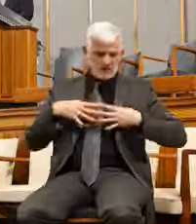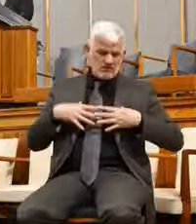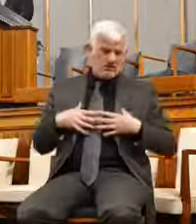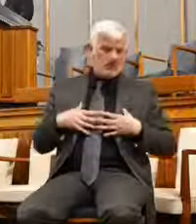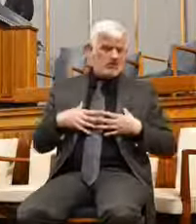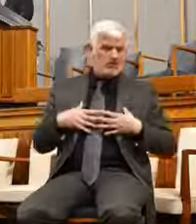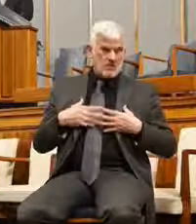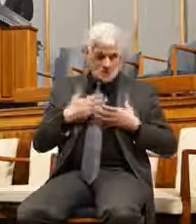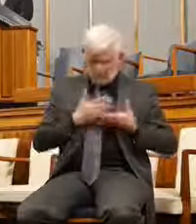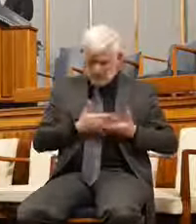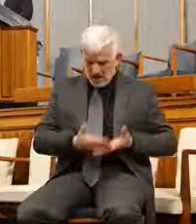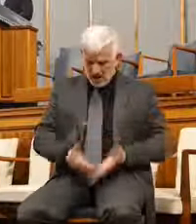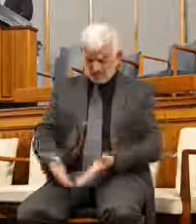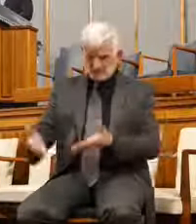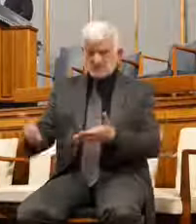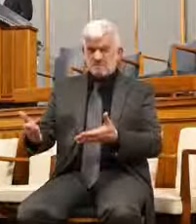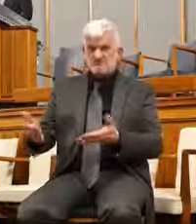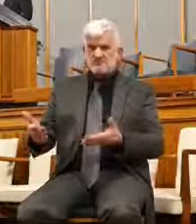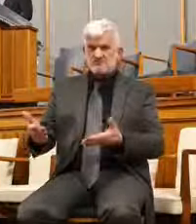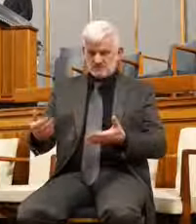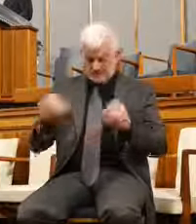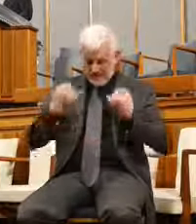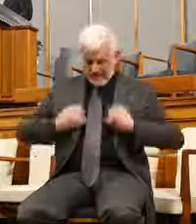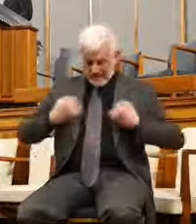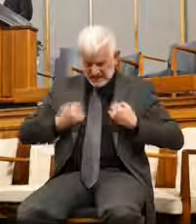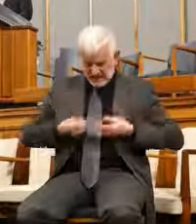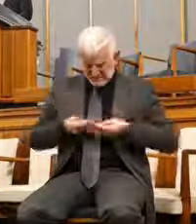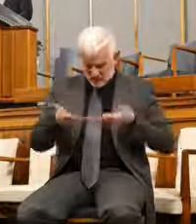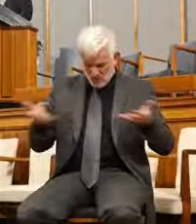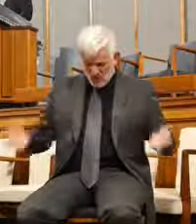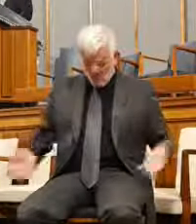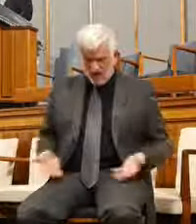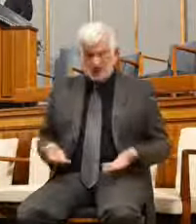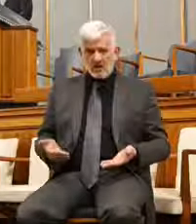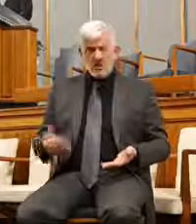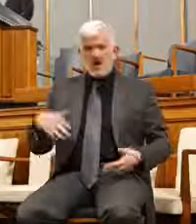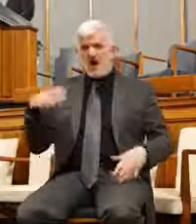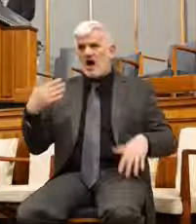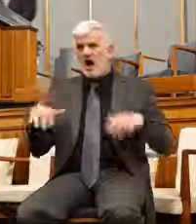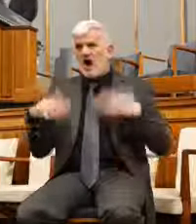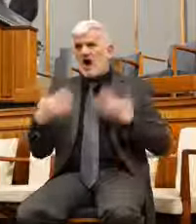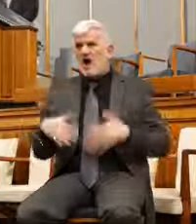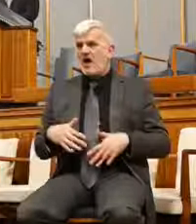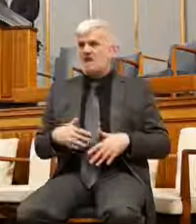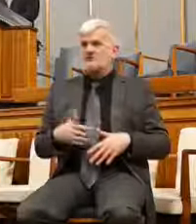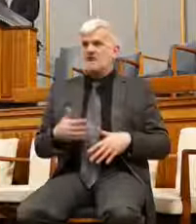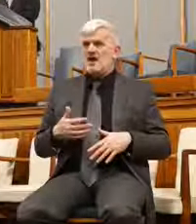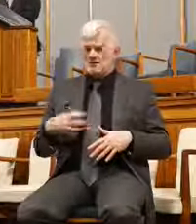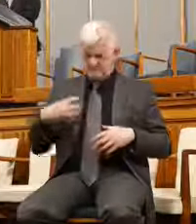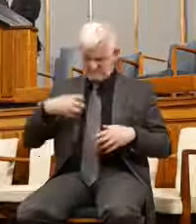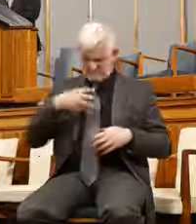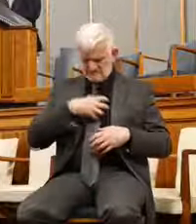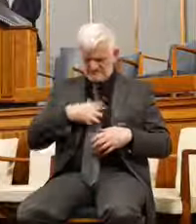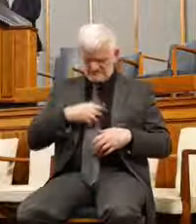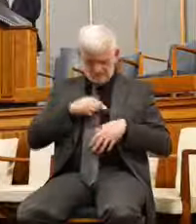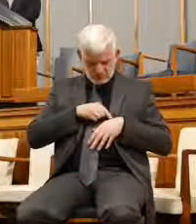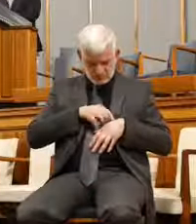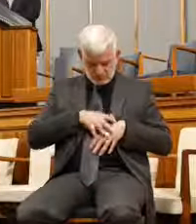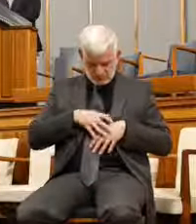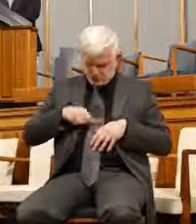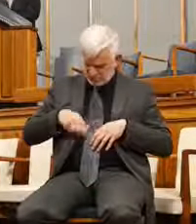even unto the head, there is no soundness in it, but wounds and bruises and putrefying sores. They have